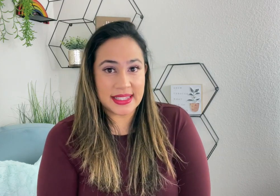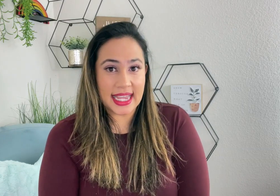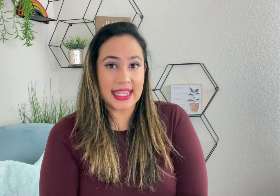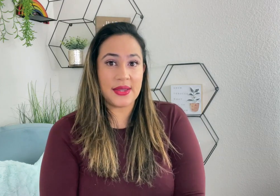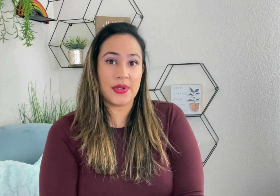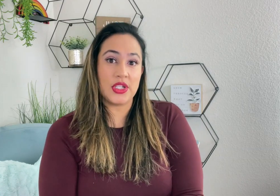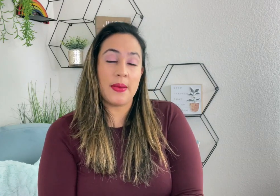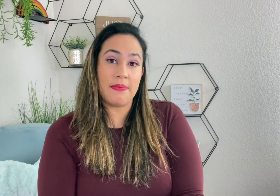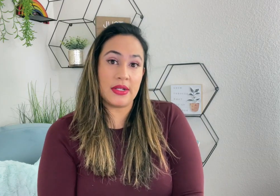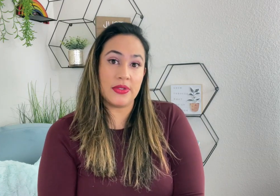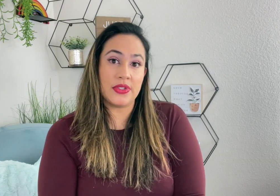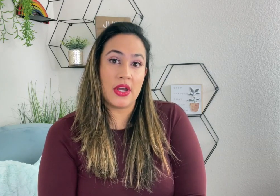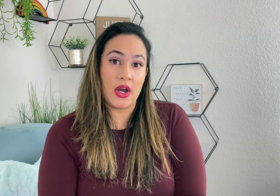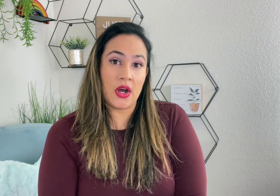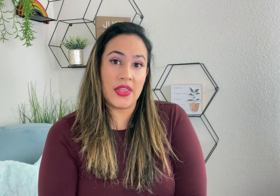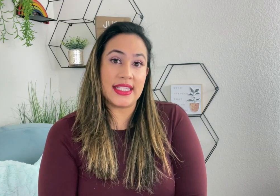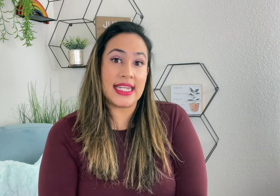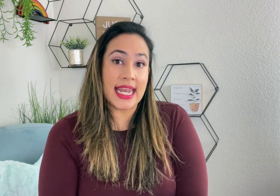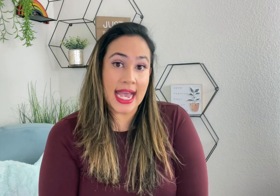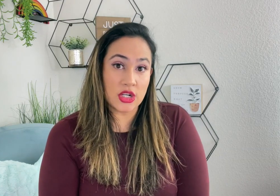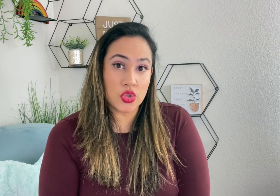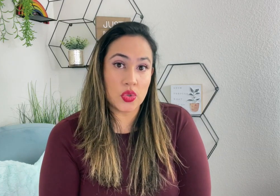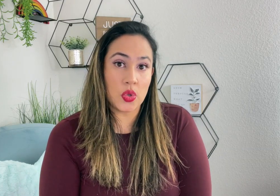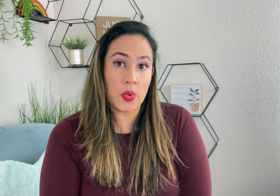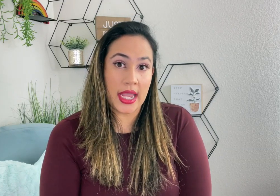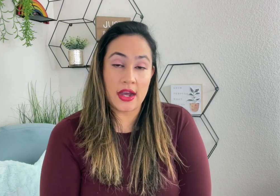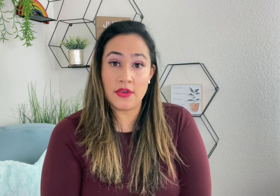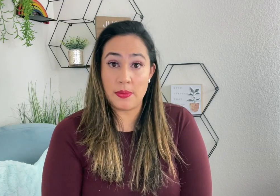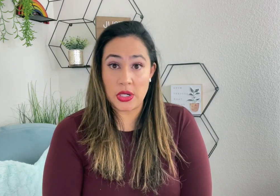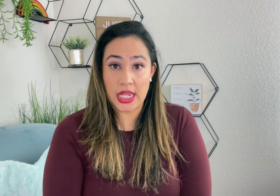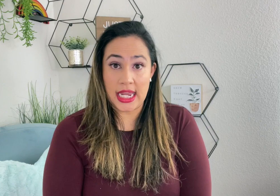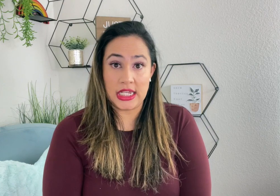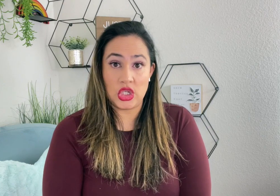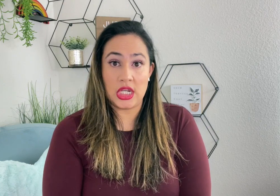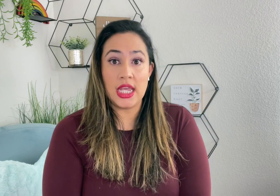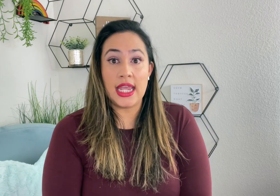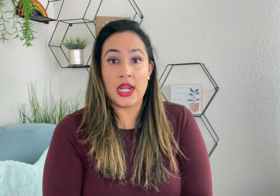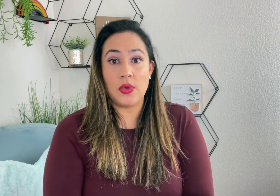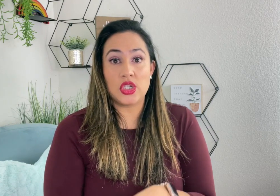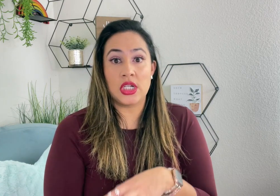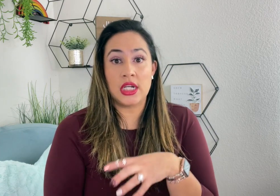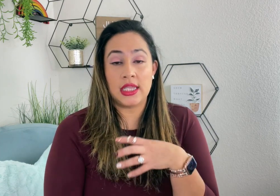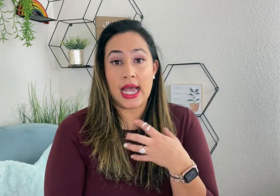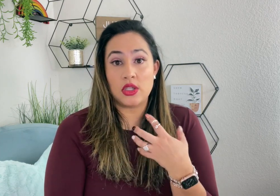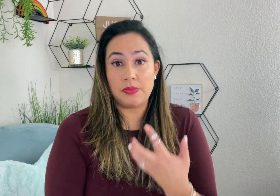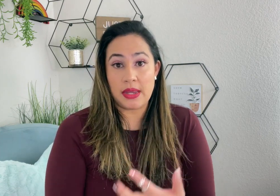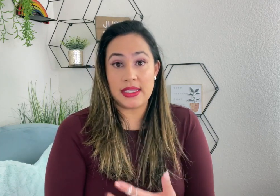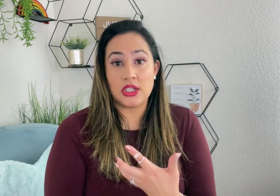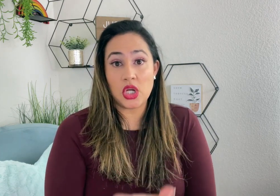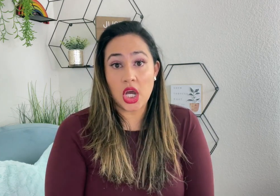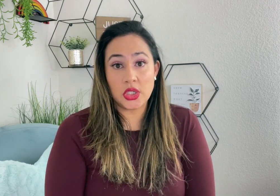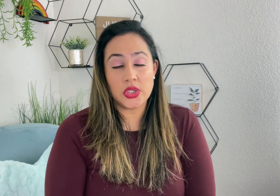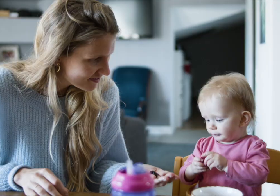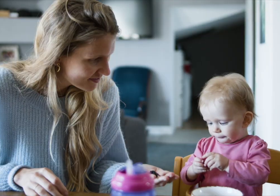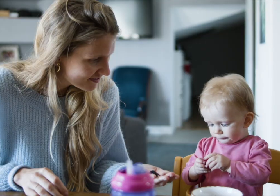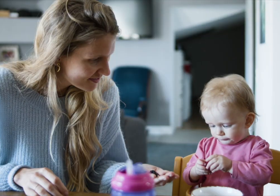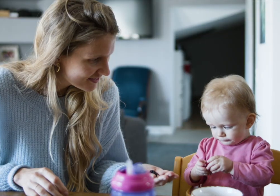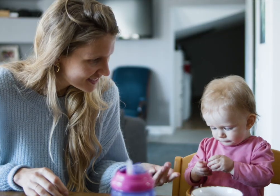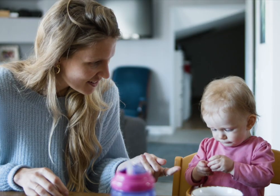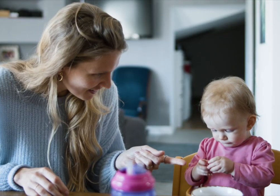sign language builds on this natural way of communication in which allows babies and toddlers to communicate their wants